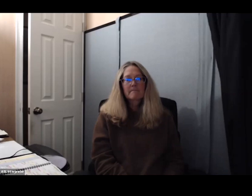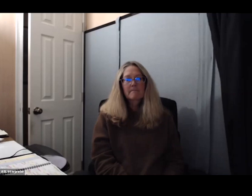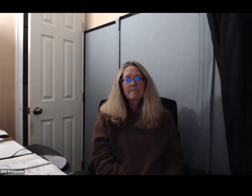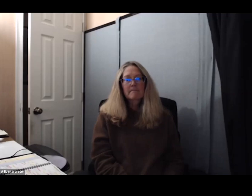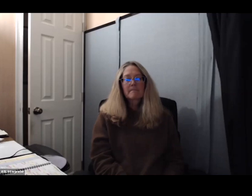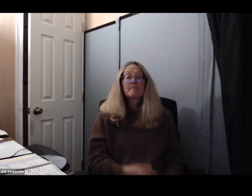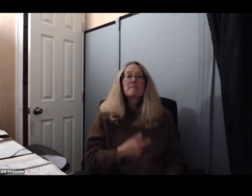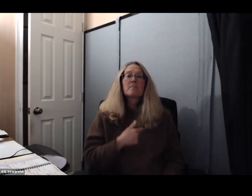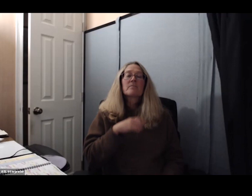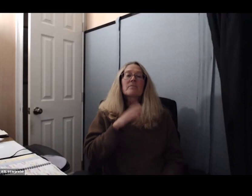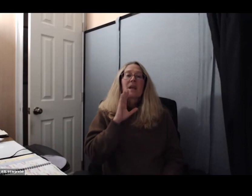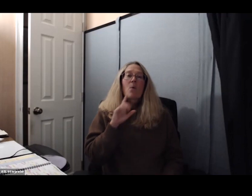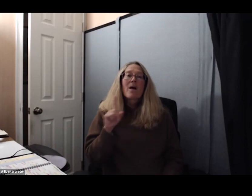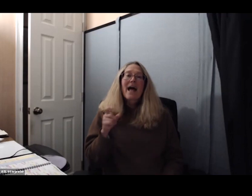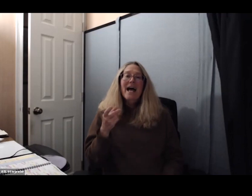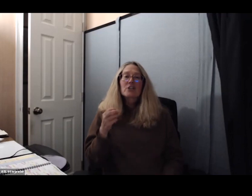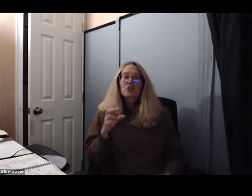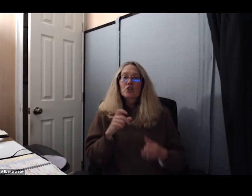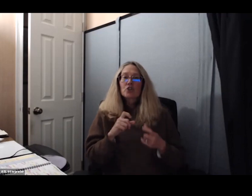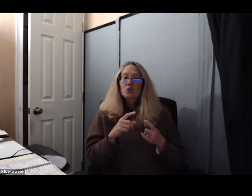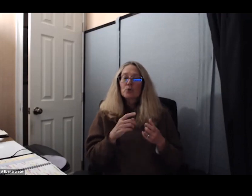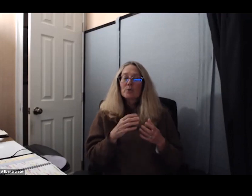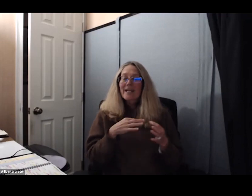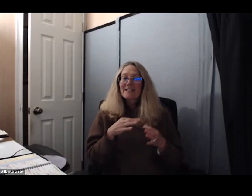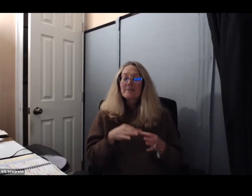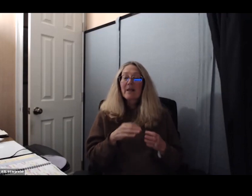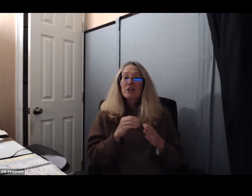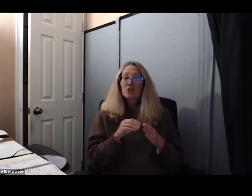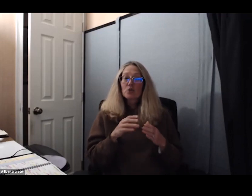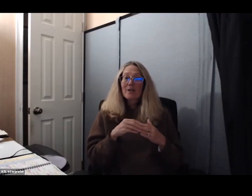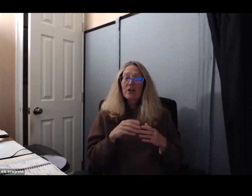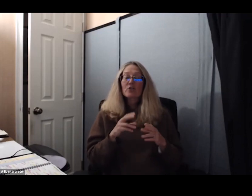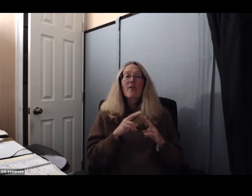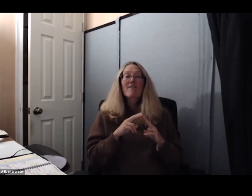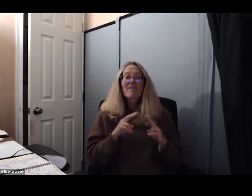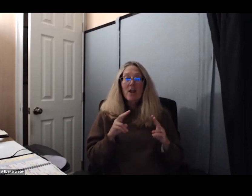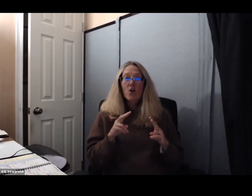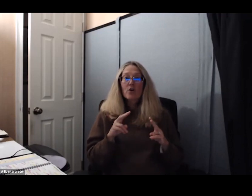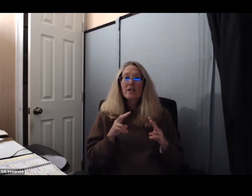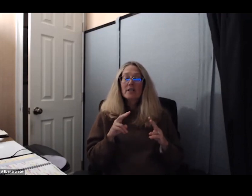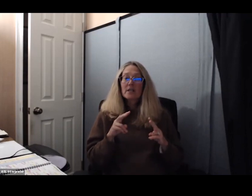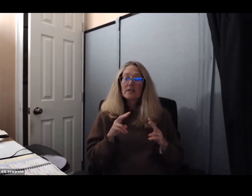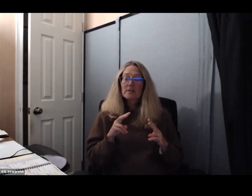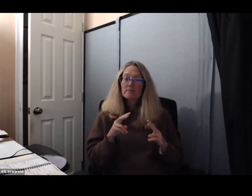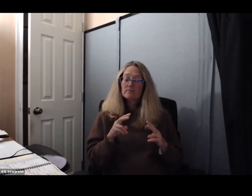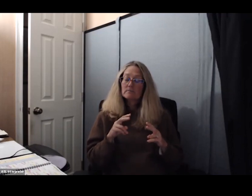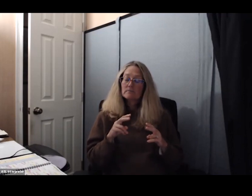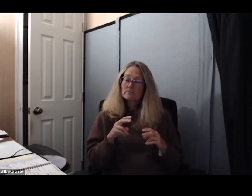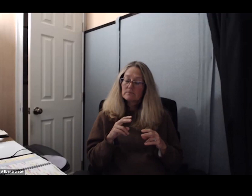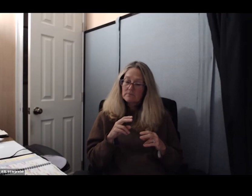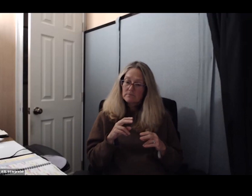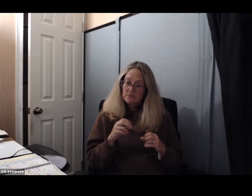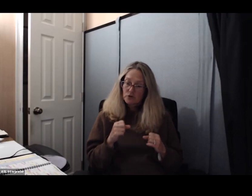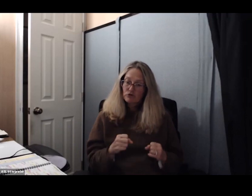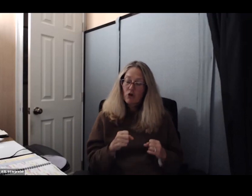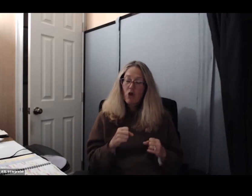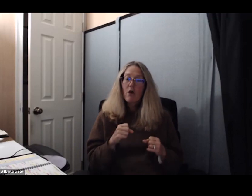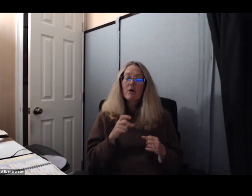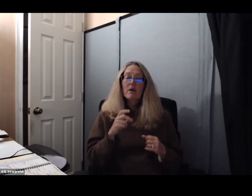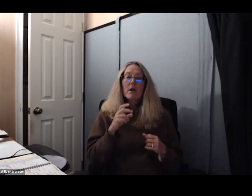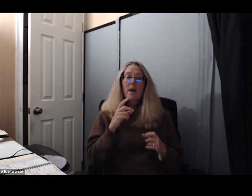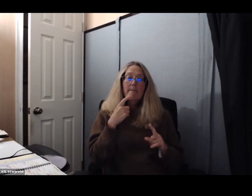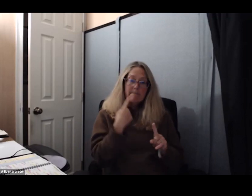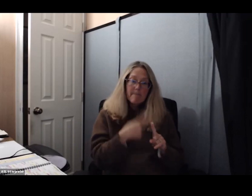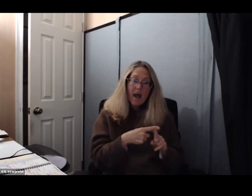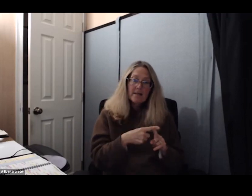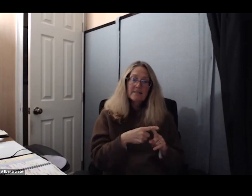And I will ask her to speak on this. The student leaders were very adamant that they wanted to take a stand for what was